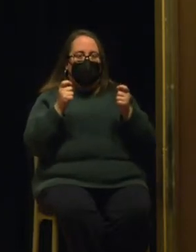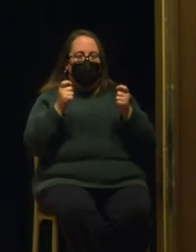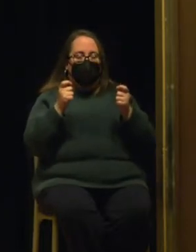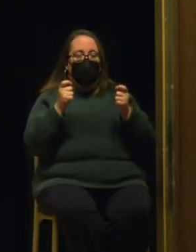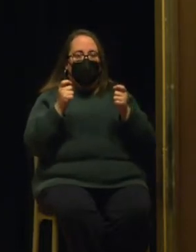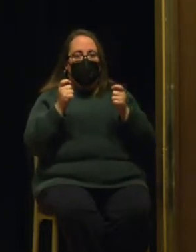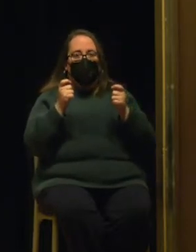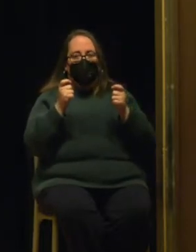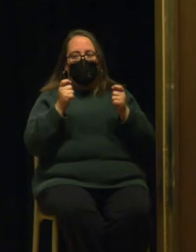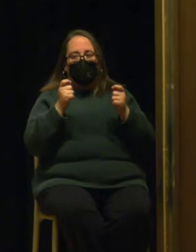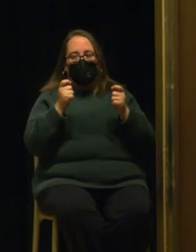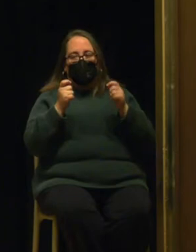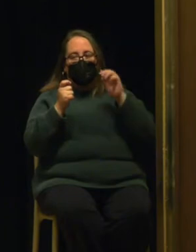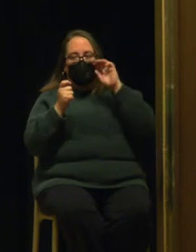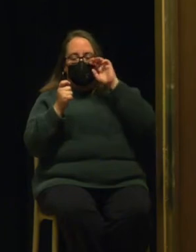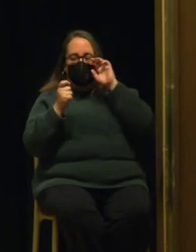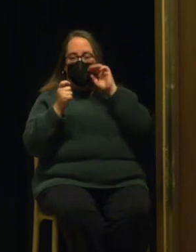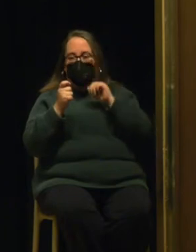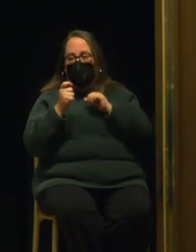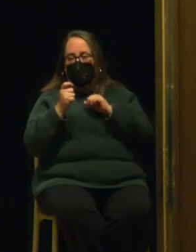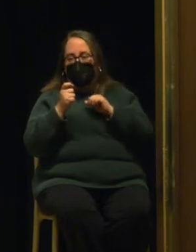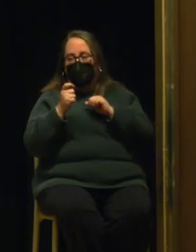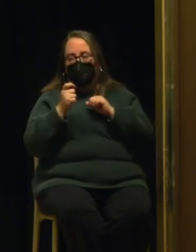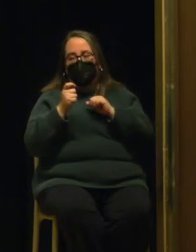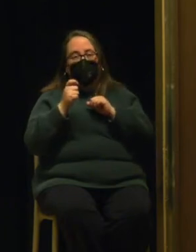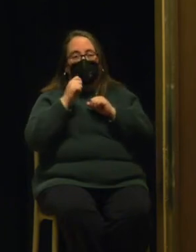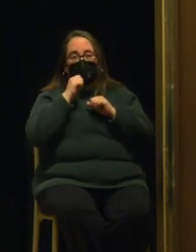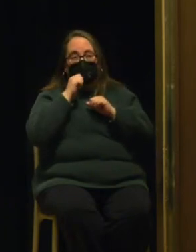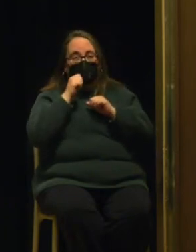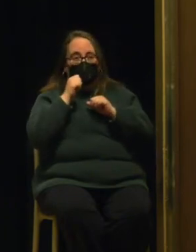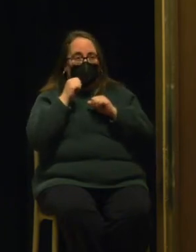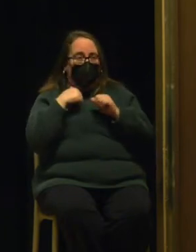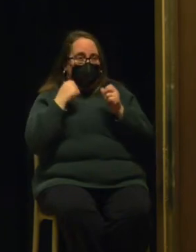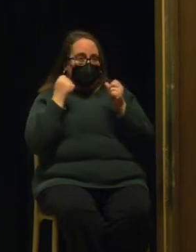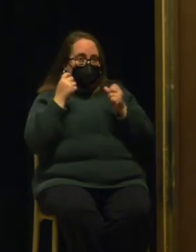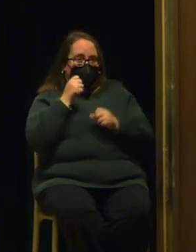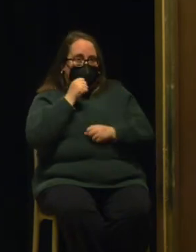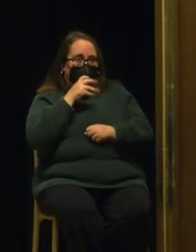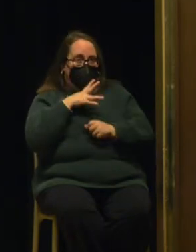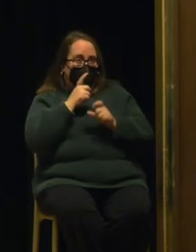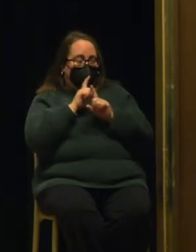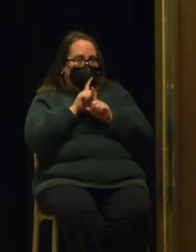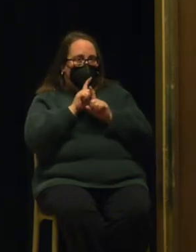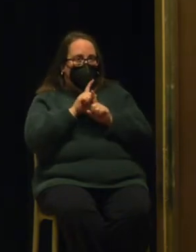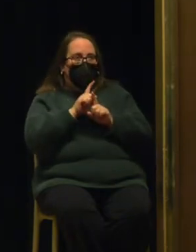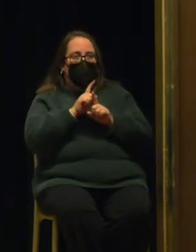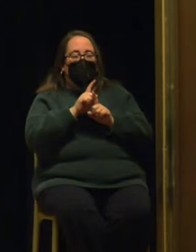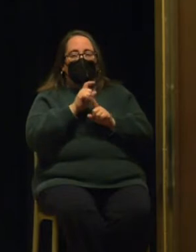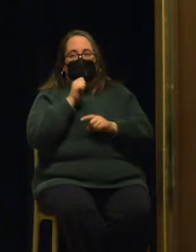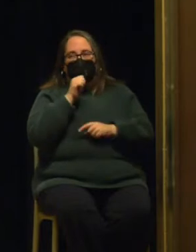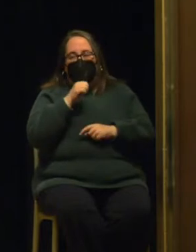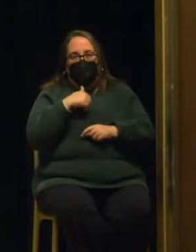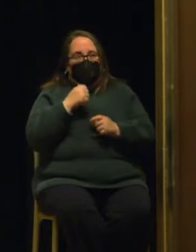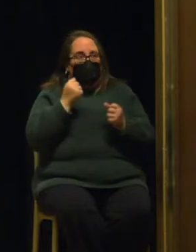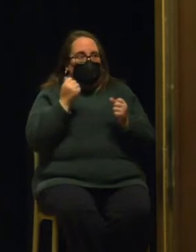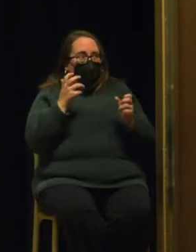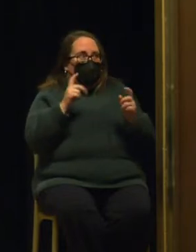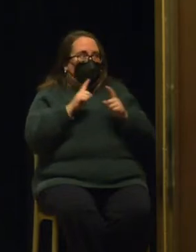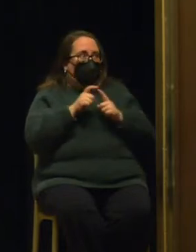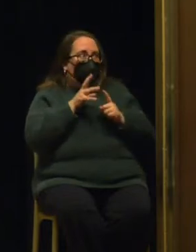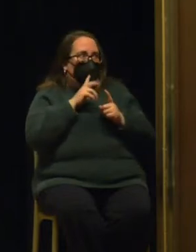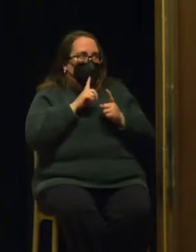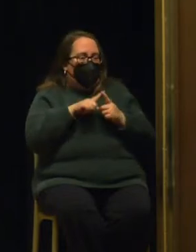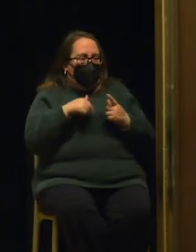again, back to the fact that I didn't have very many female mentors, you know, I didn't have a lot of people to talk to about it. Yeah.